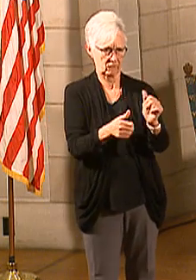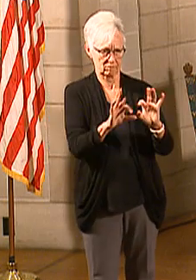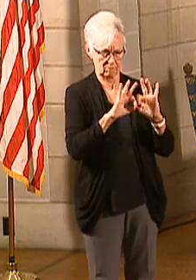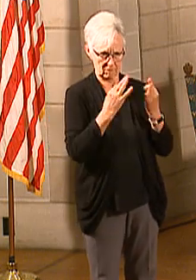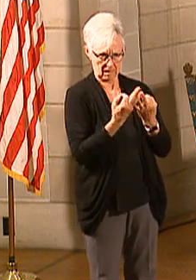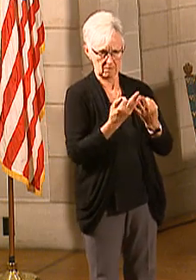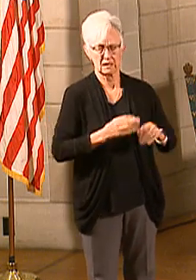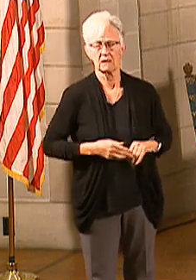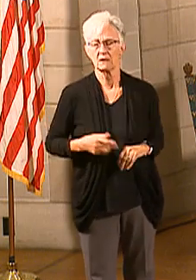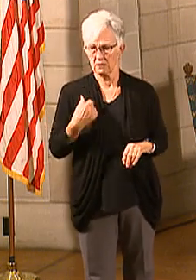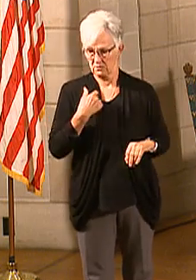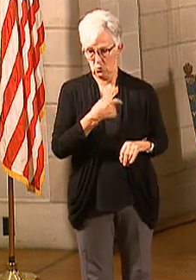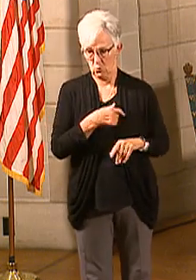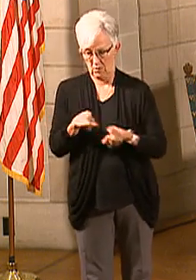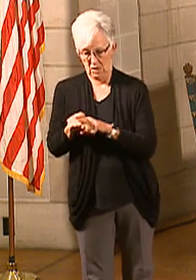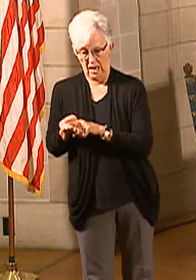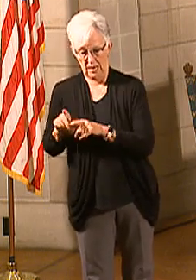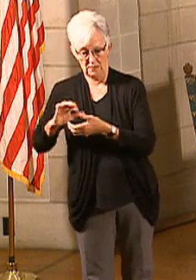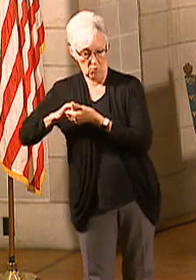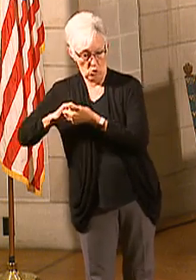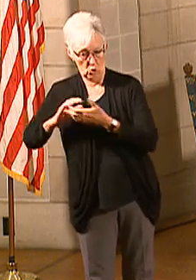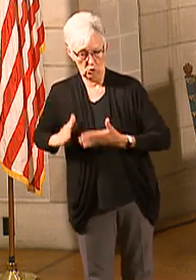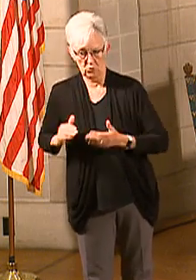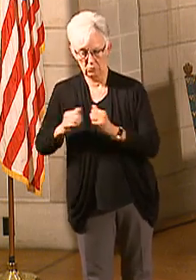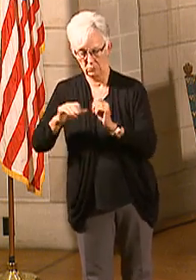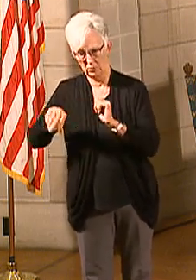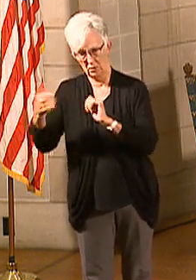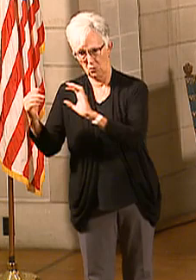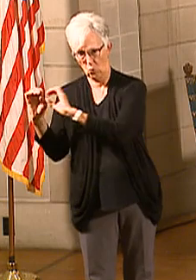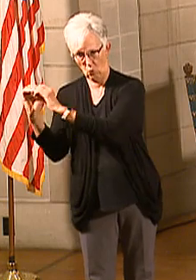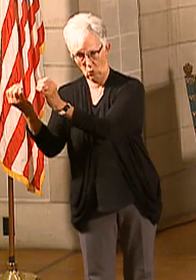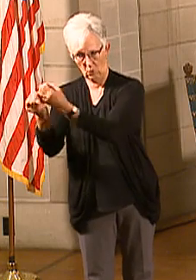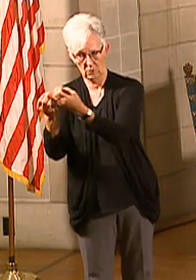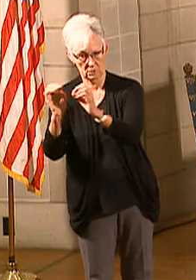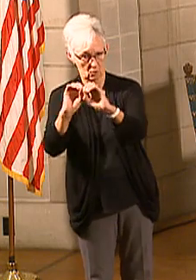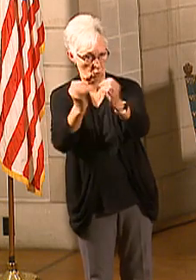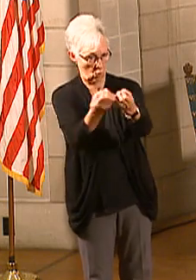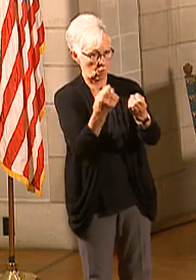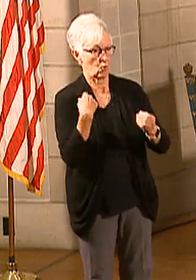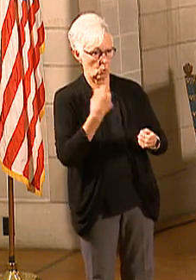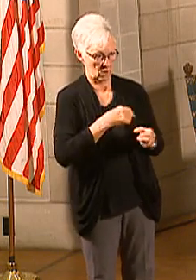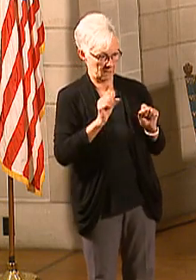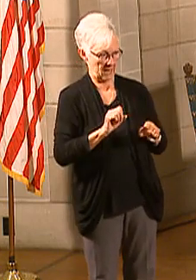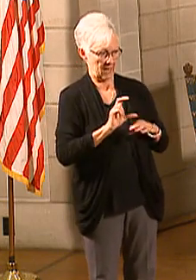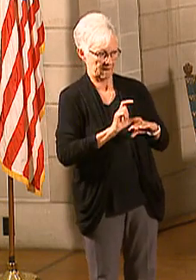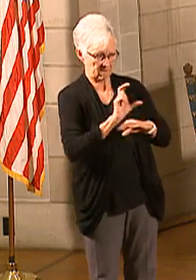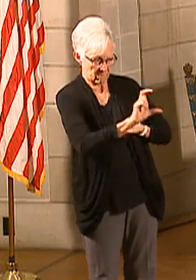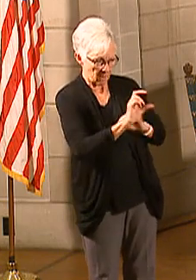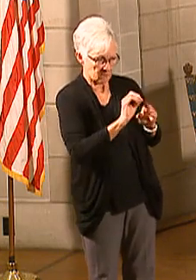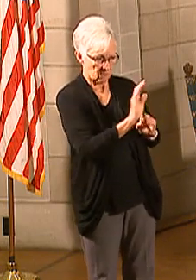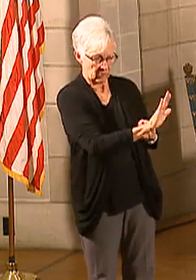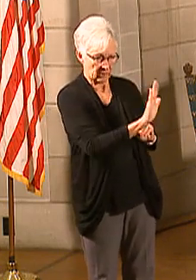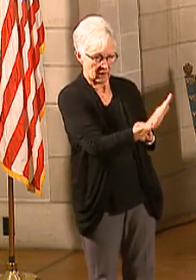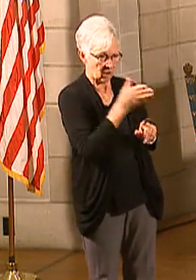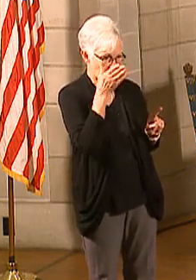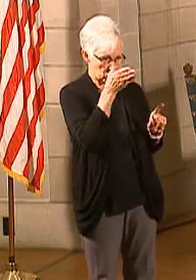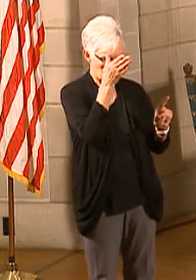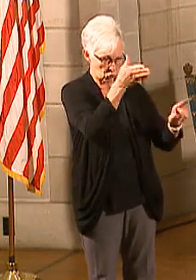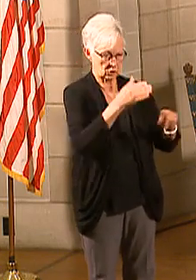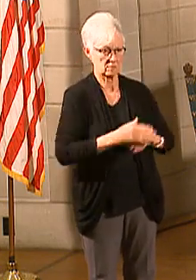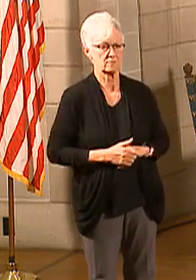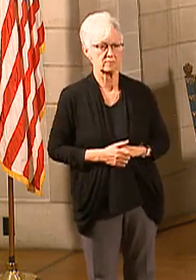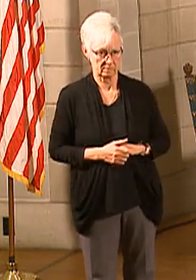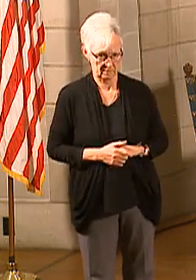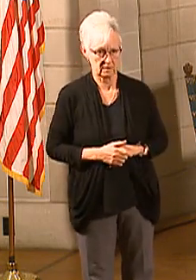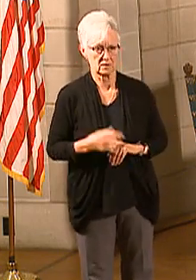do a lot as a community partners to invest in families, to invest in community. And so we have a national partner, Casey Family